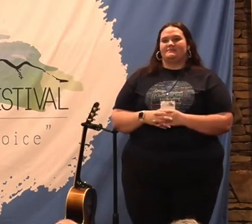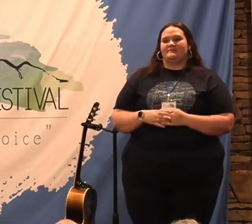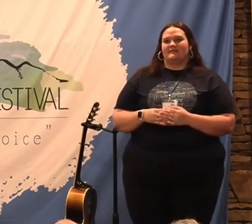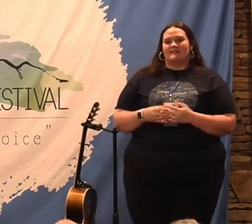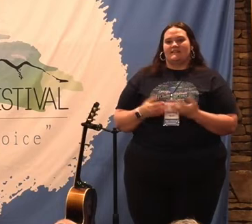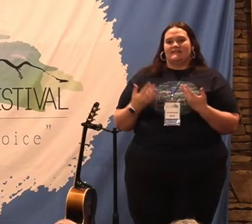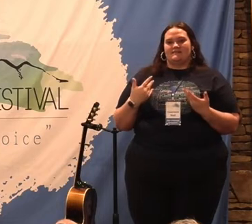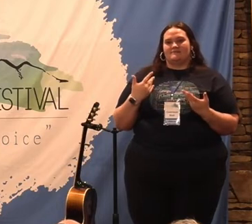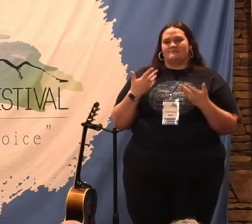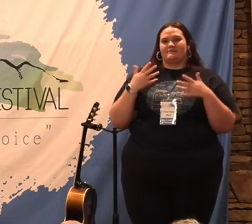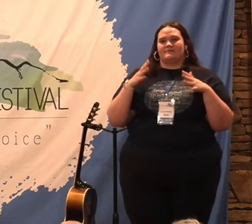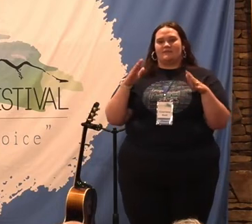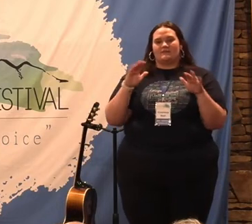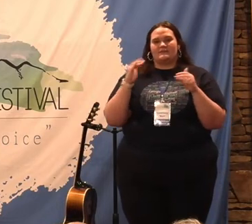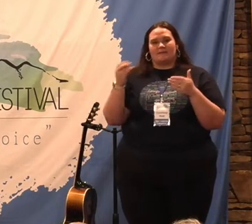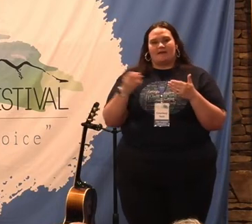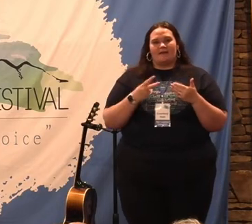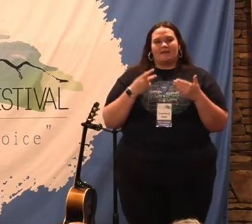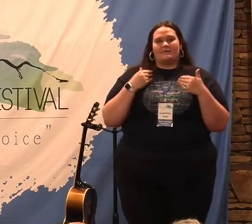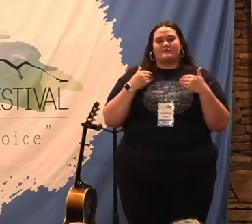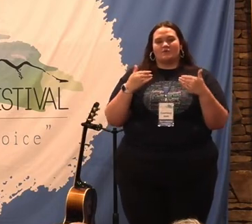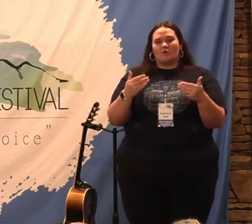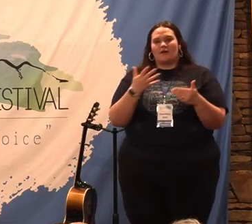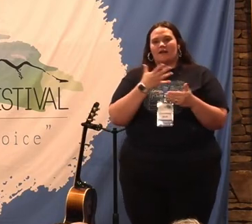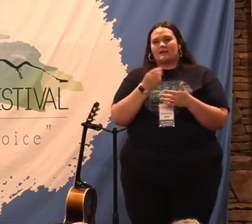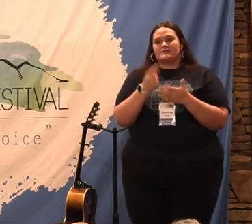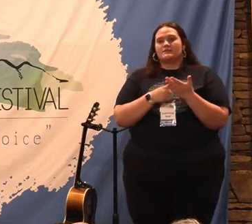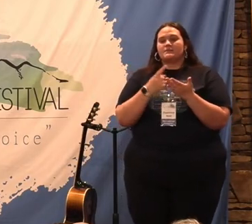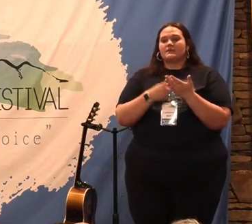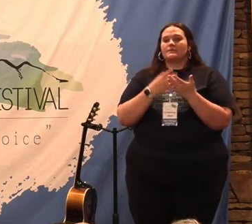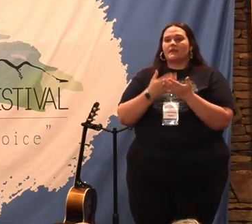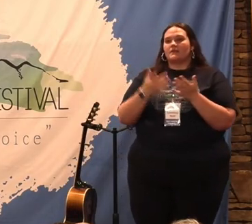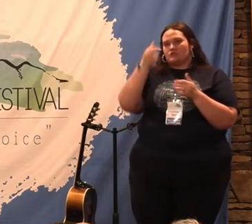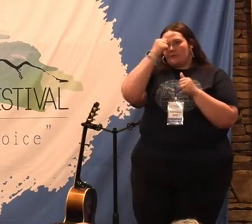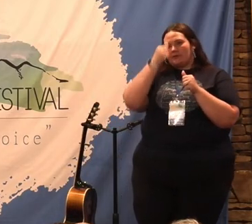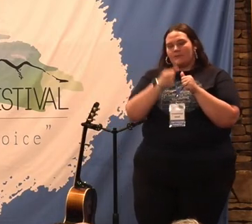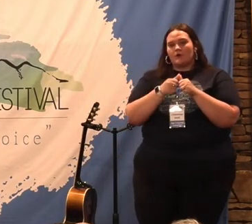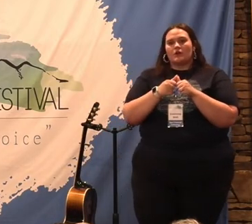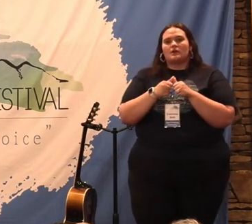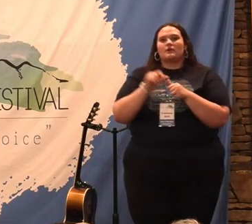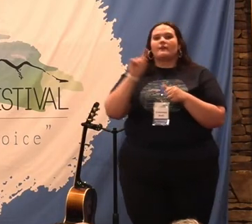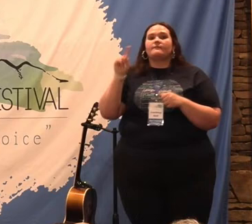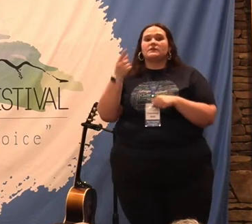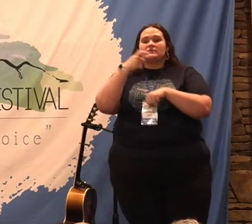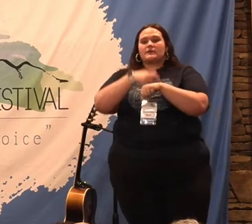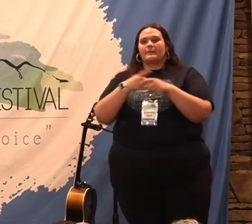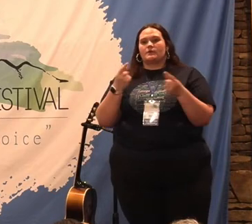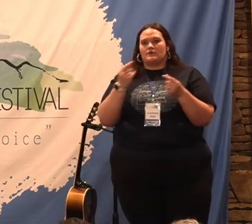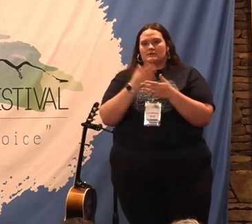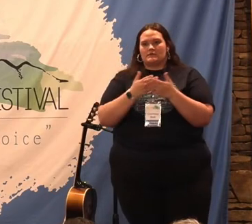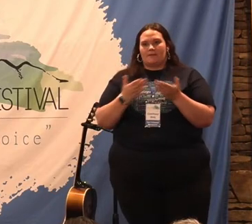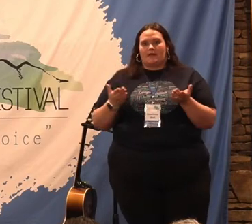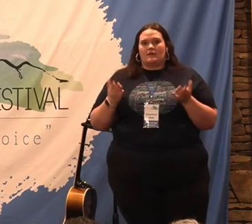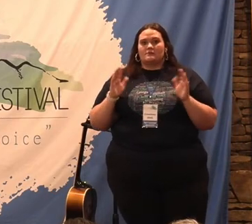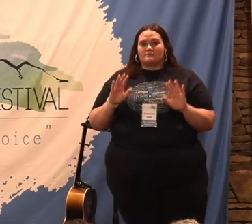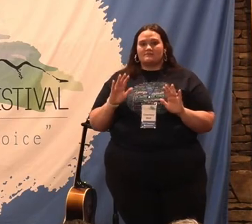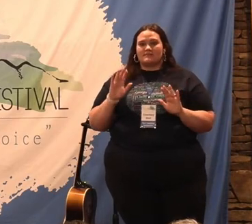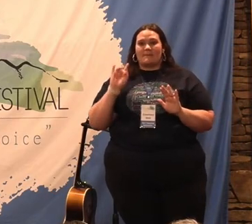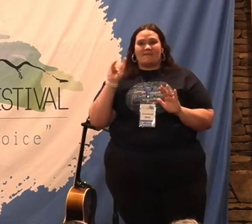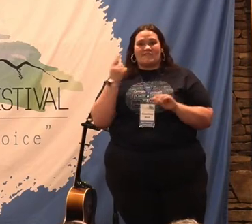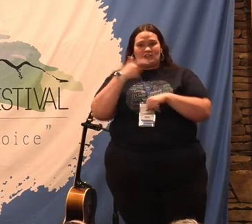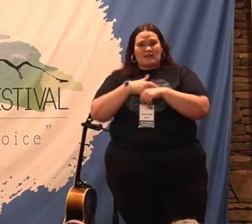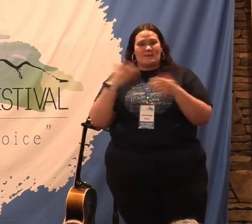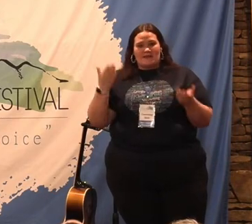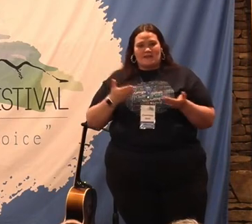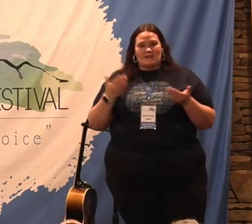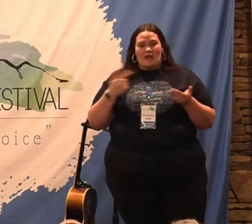us forward. And sometimes the thing you remember is the first time that you did something. Now it's my first time here, so I'm going to remember this for a long